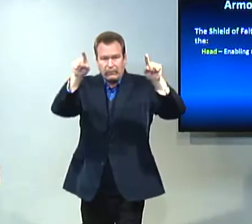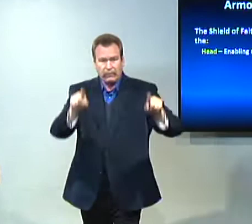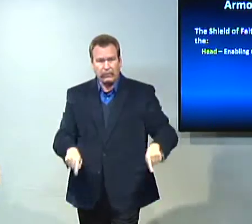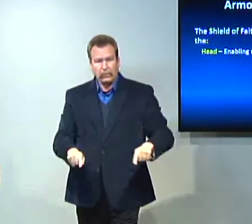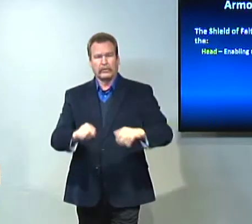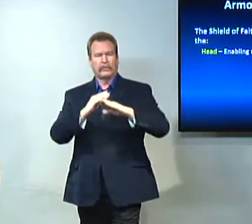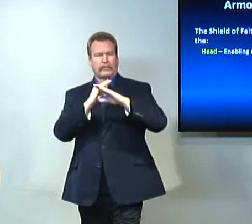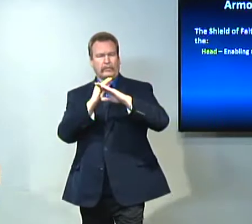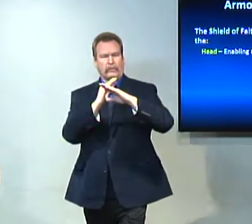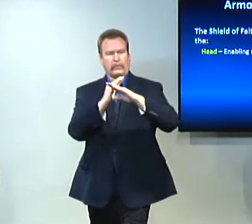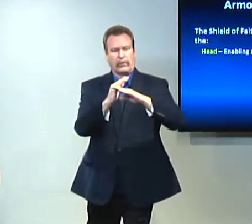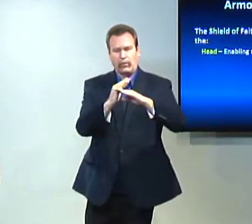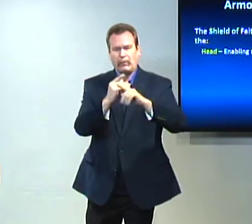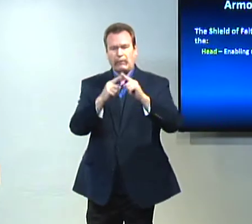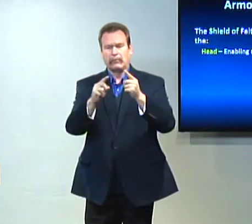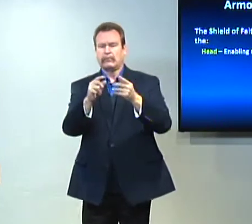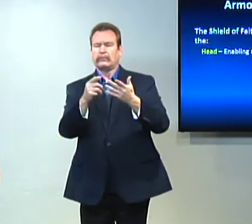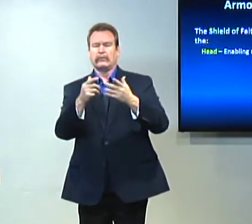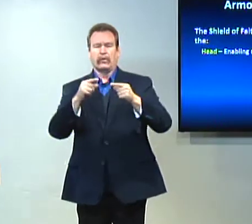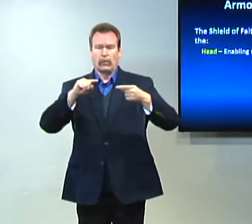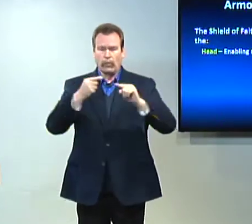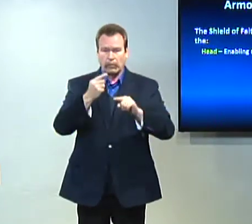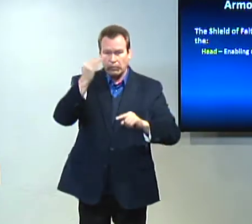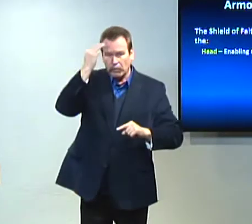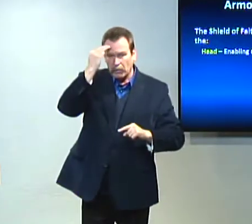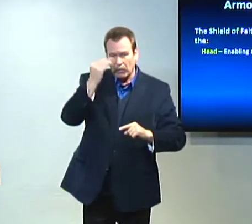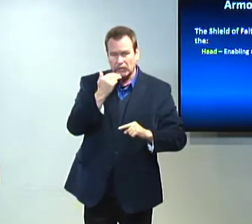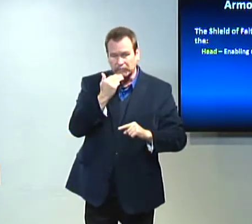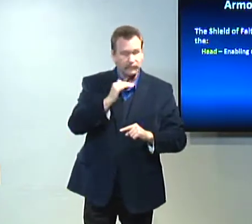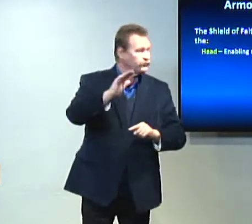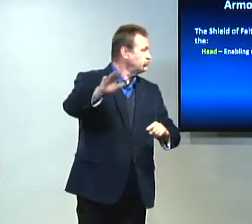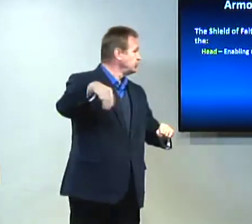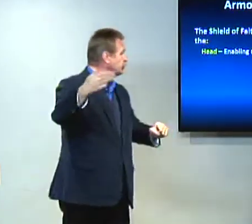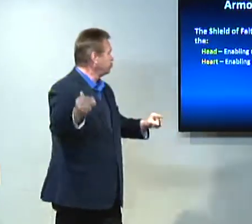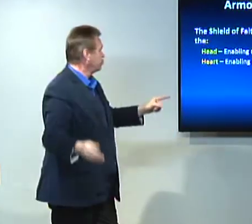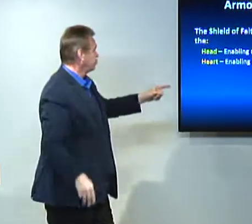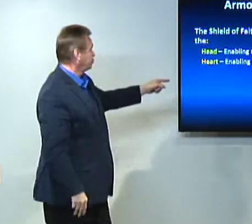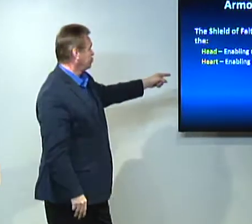It's for safety. It offers protection for the head.